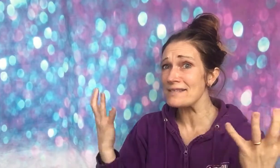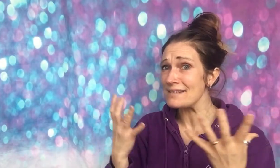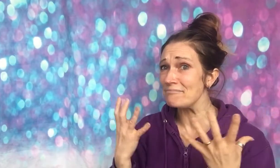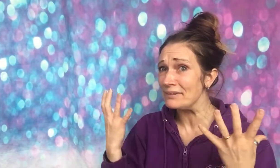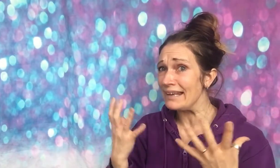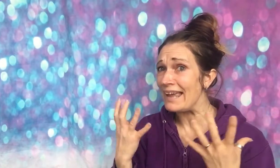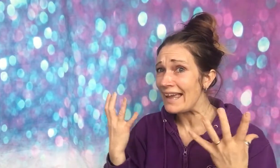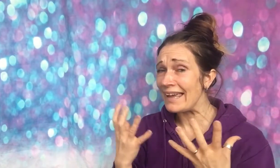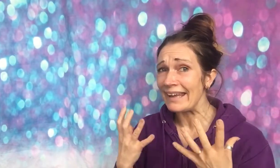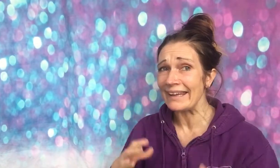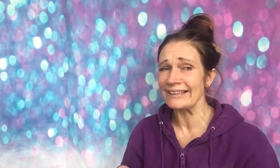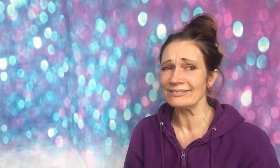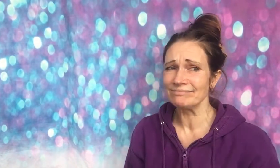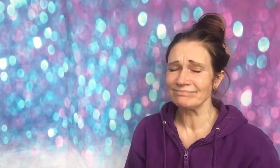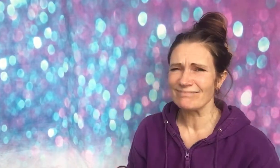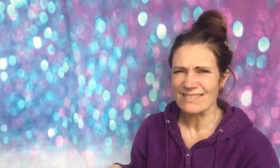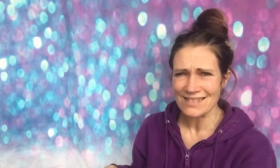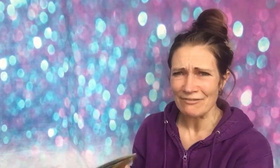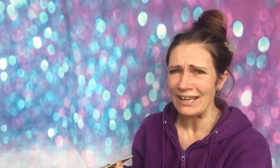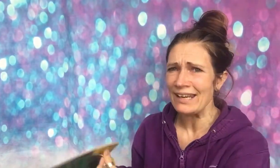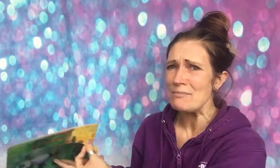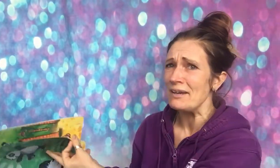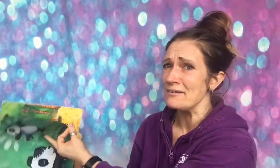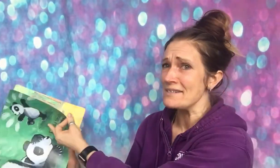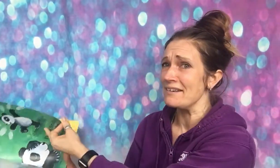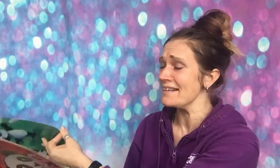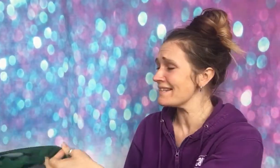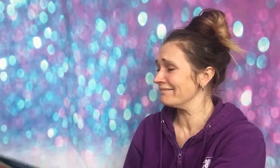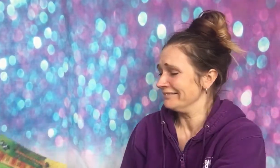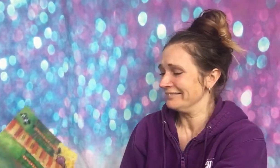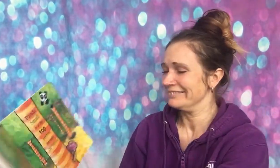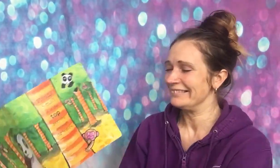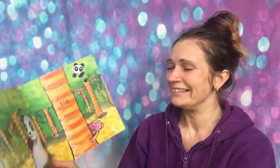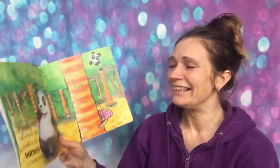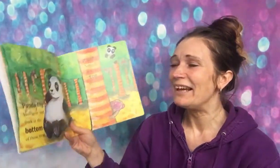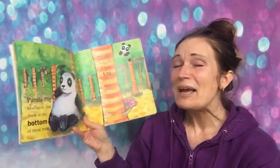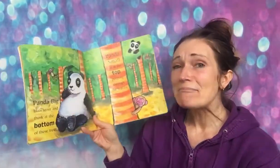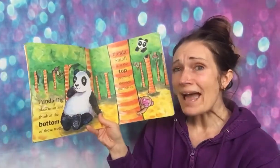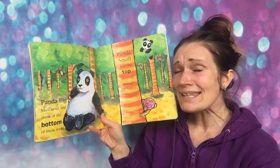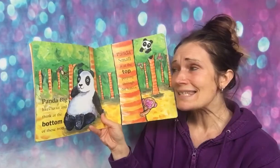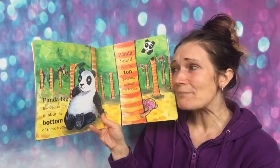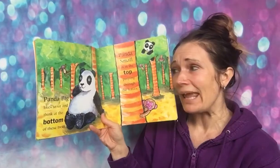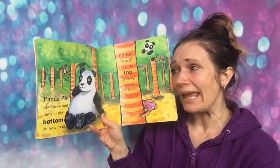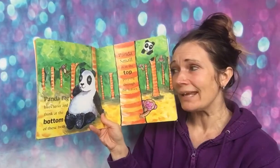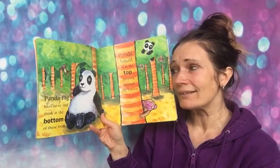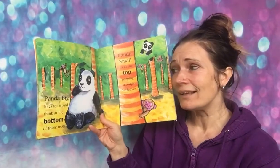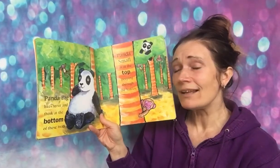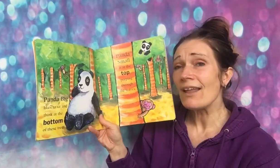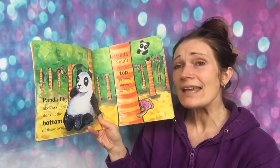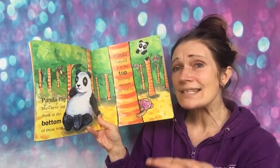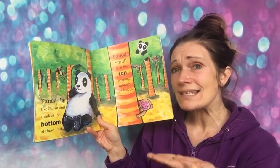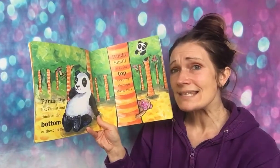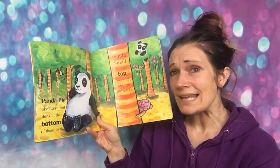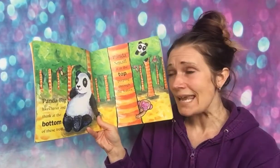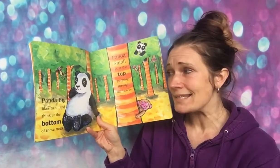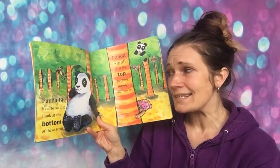and play. Is that ringing any bells, guys? Panda Big likes to sit